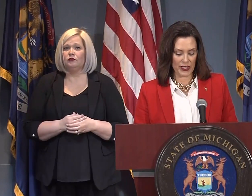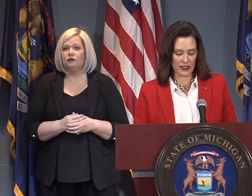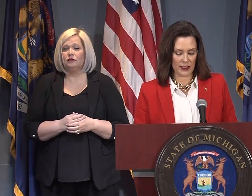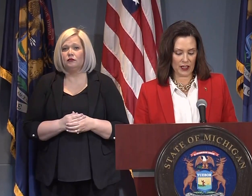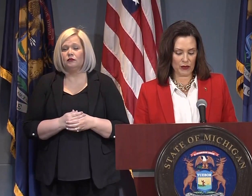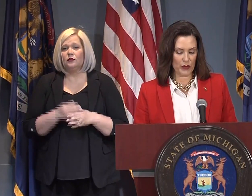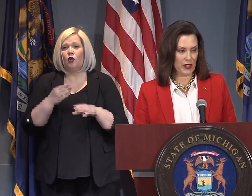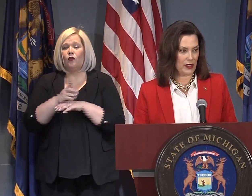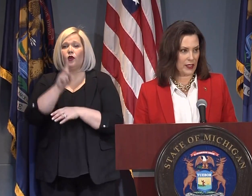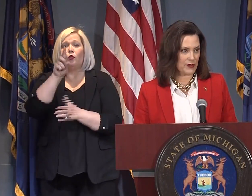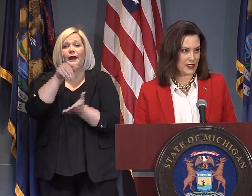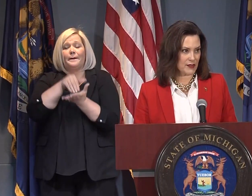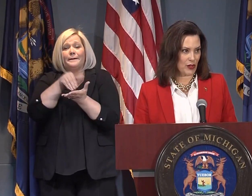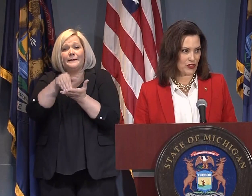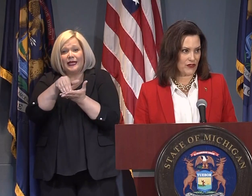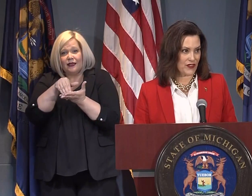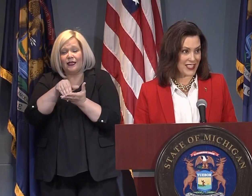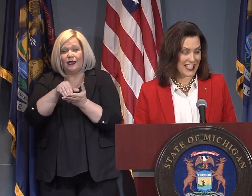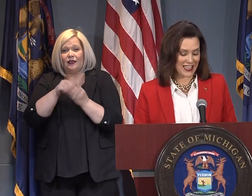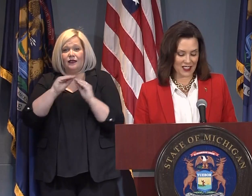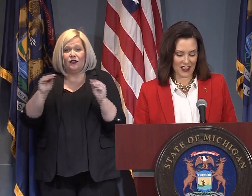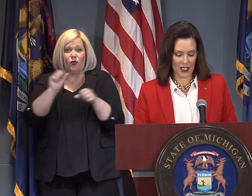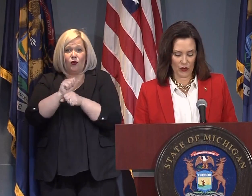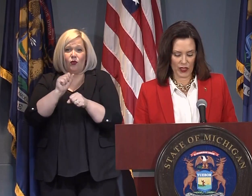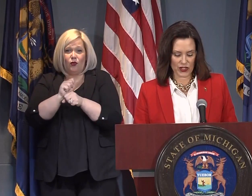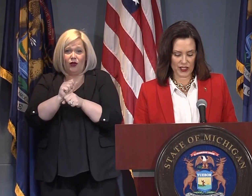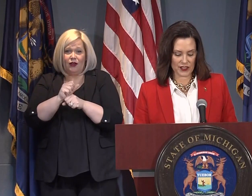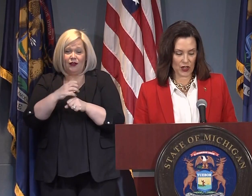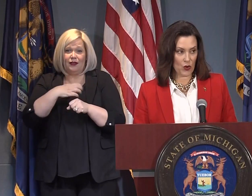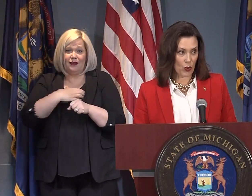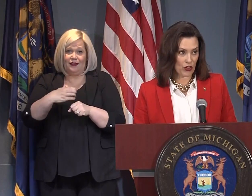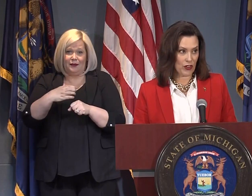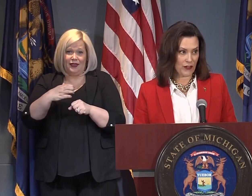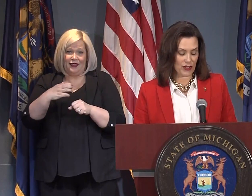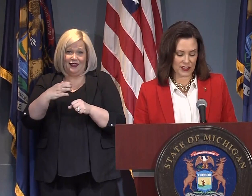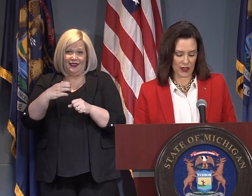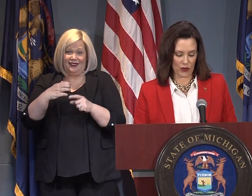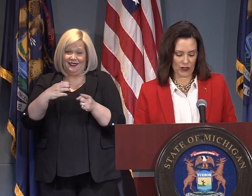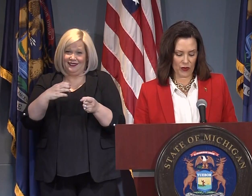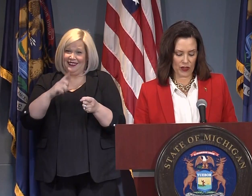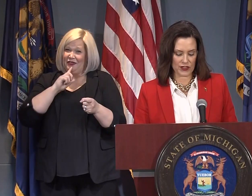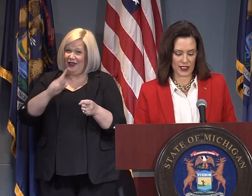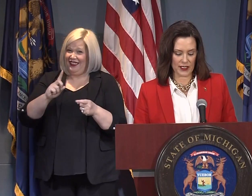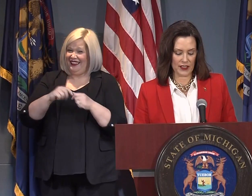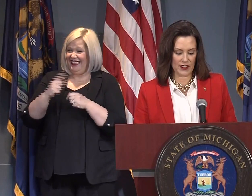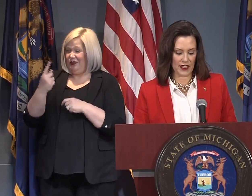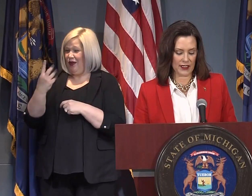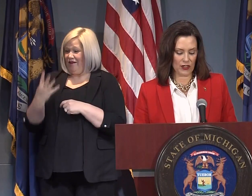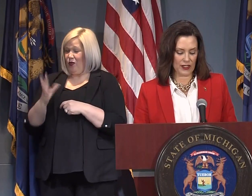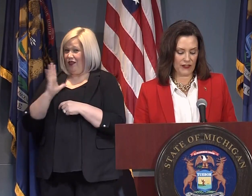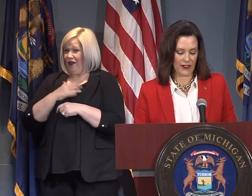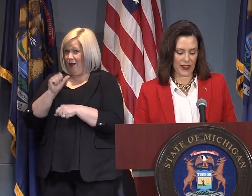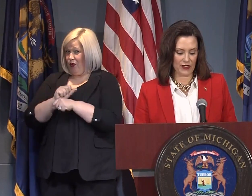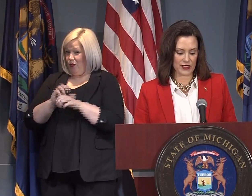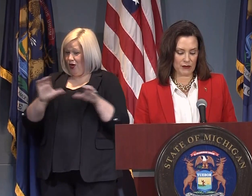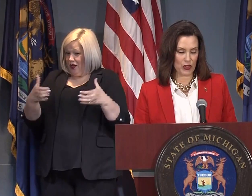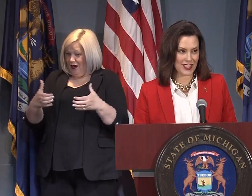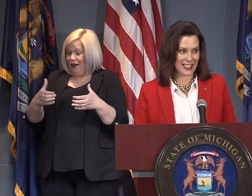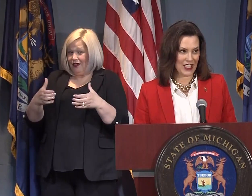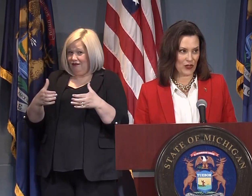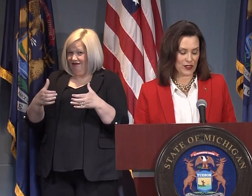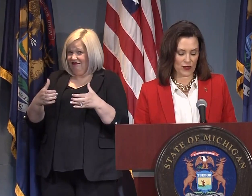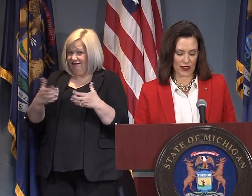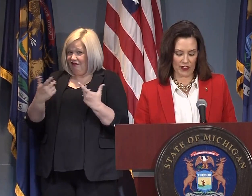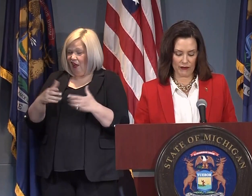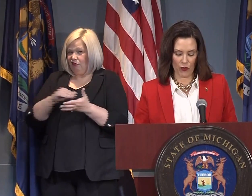1 million unemployment claims since March 15th, which is a quarter of our state workforce and nearly